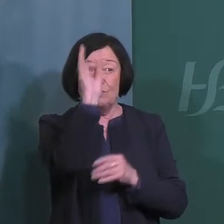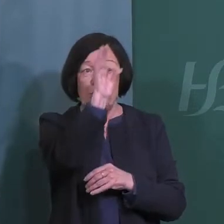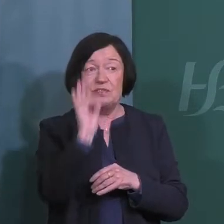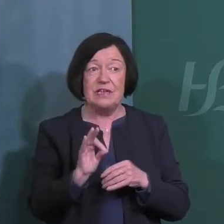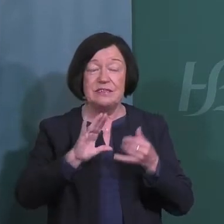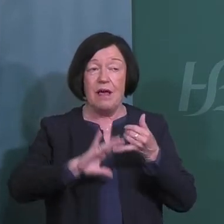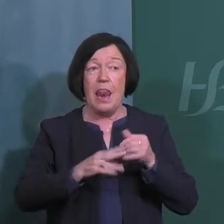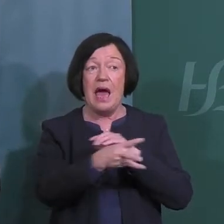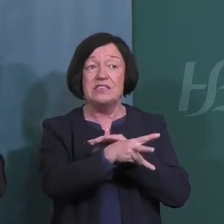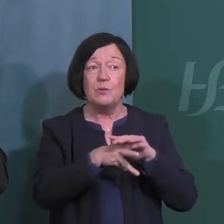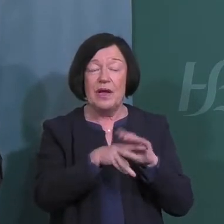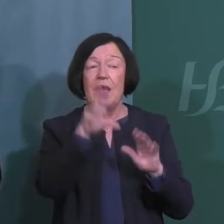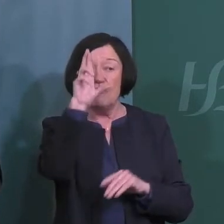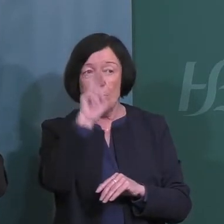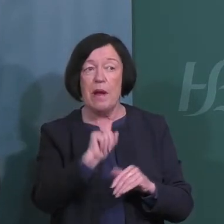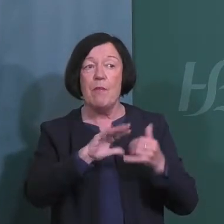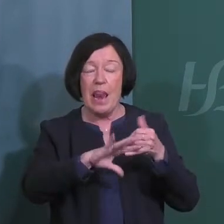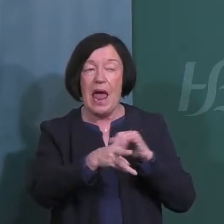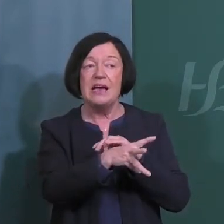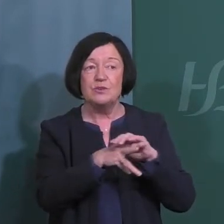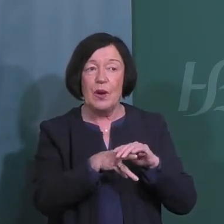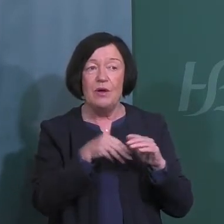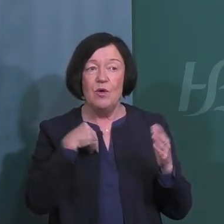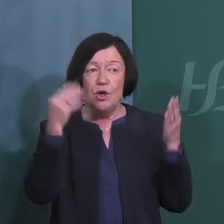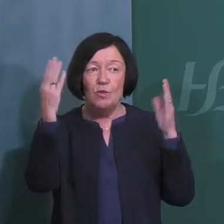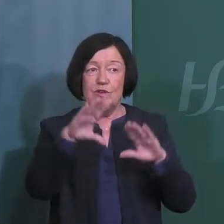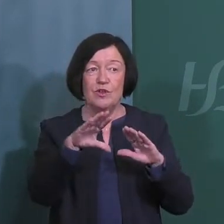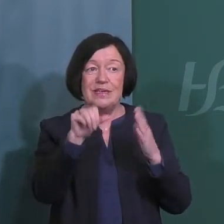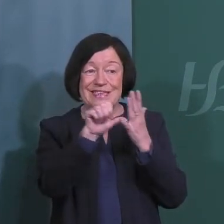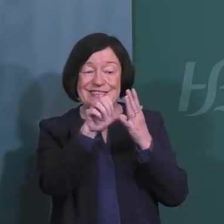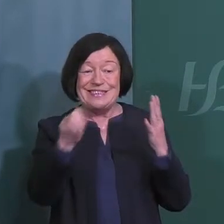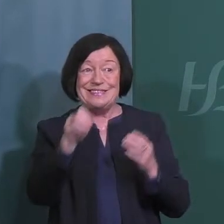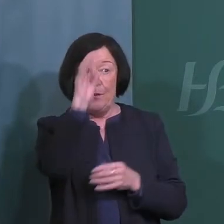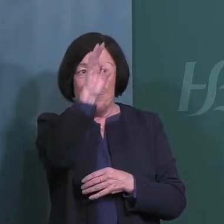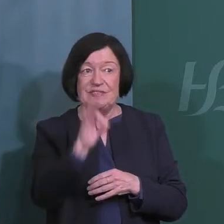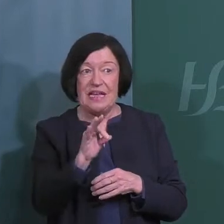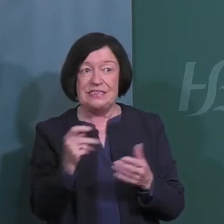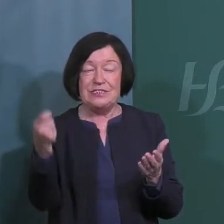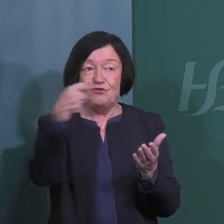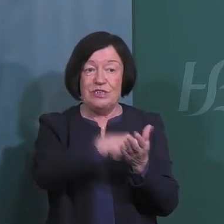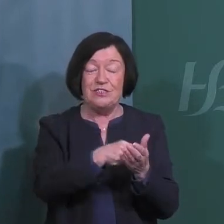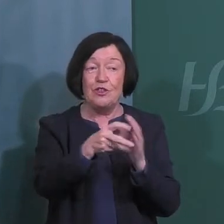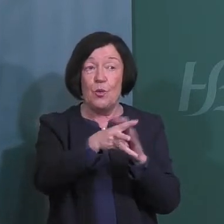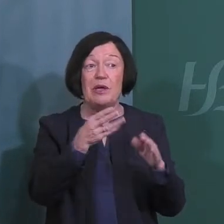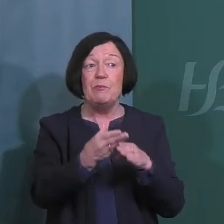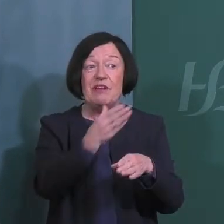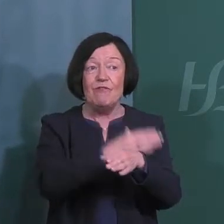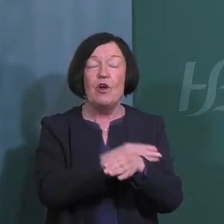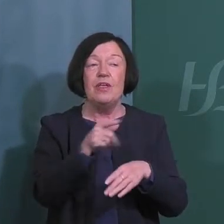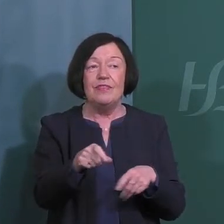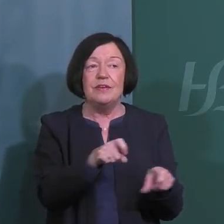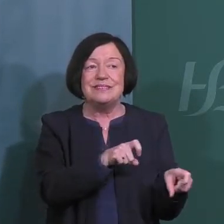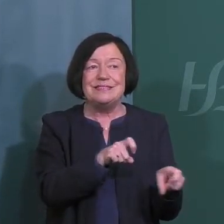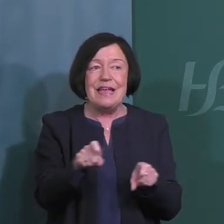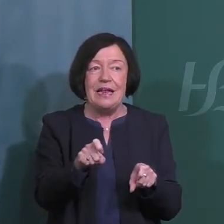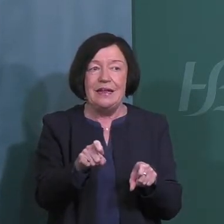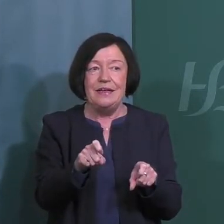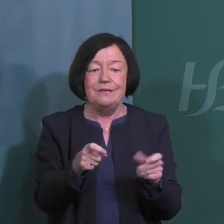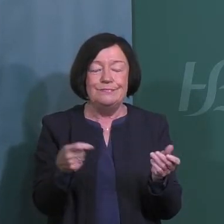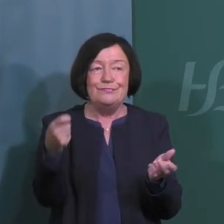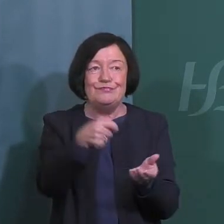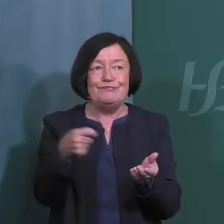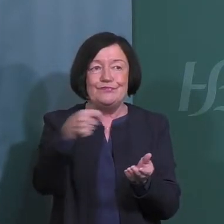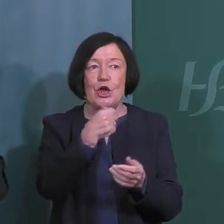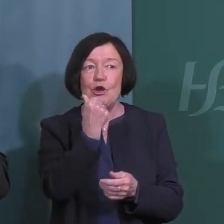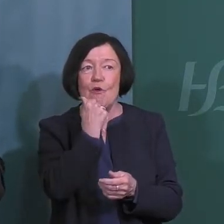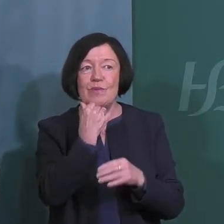on last week. And remember, last week we were showing a 60% increase on the previous week. So they're steady rising numbers